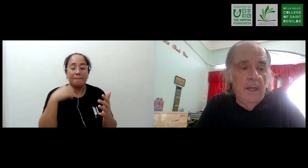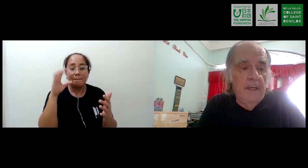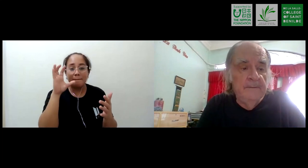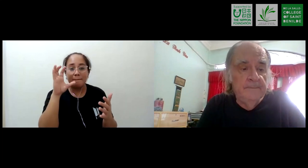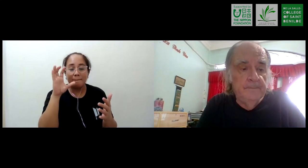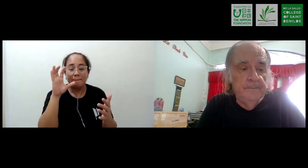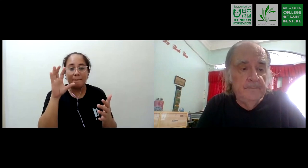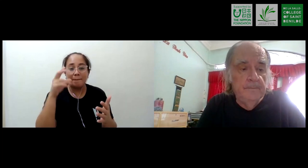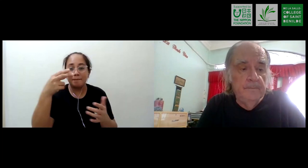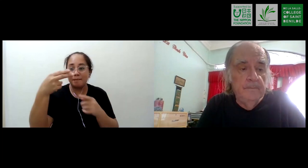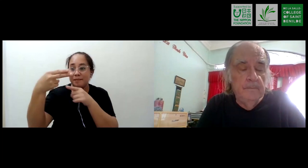he.